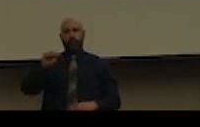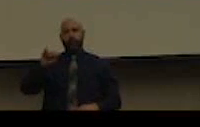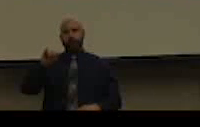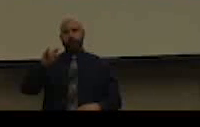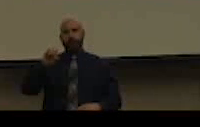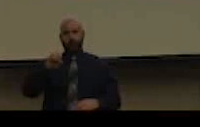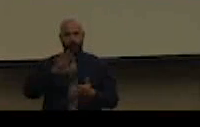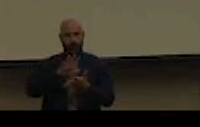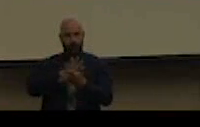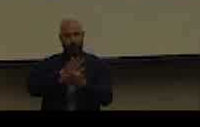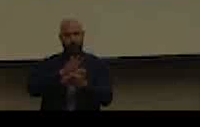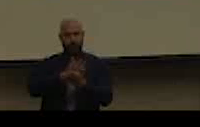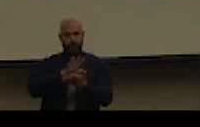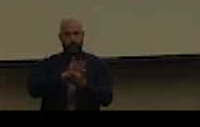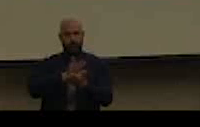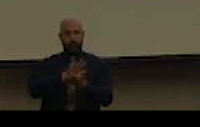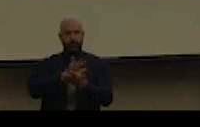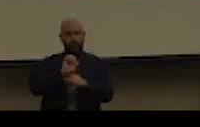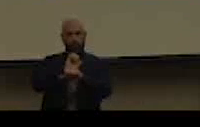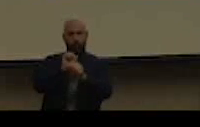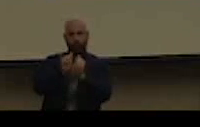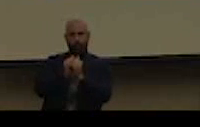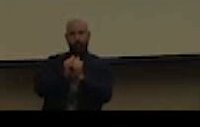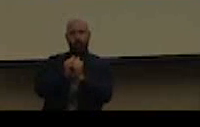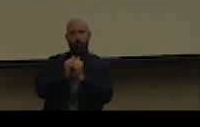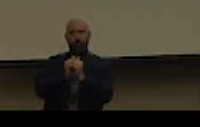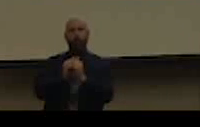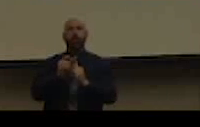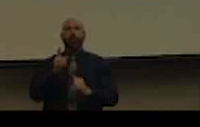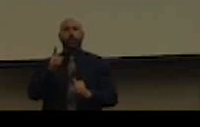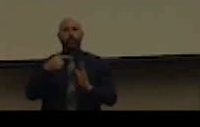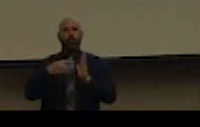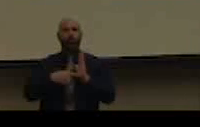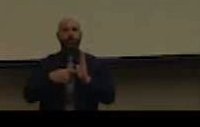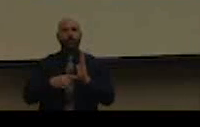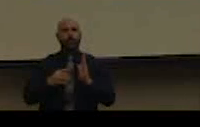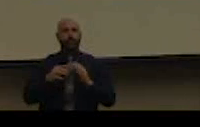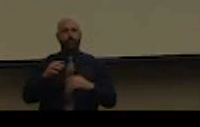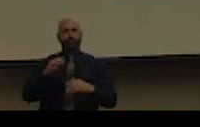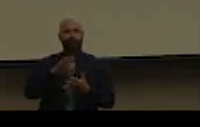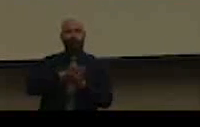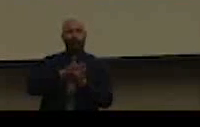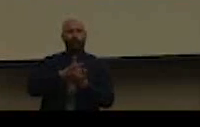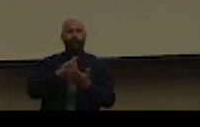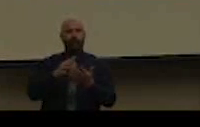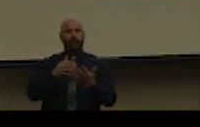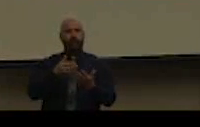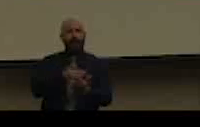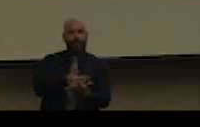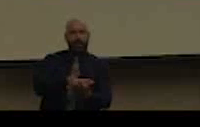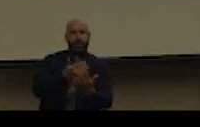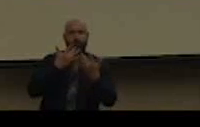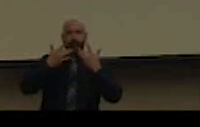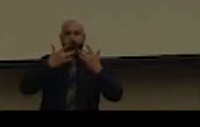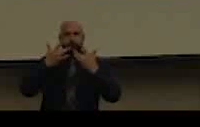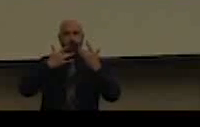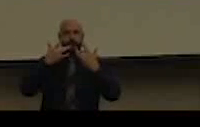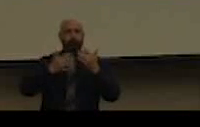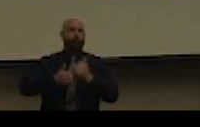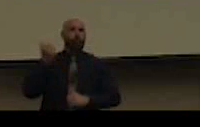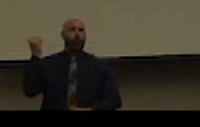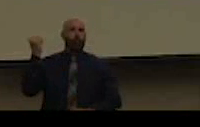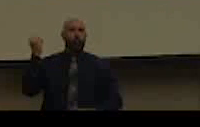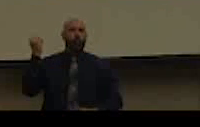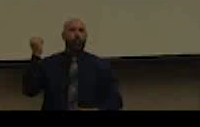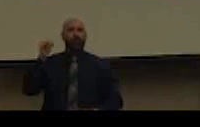today, represent some of our sites that are most struggling financially just to keep the doors open. You'll remember we talked about last year with